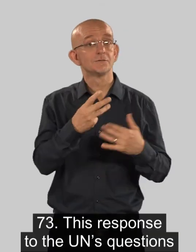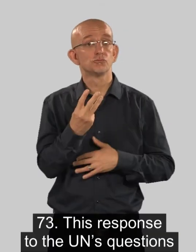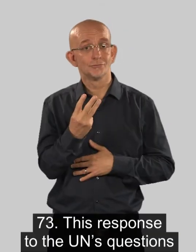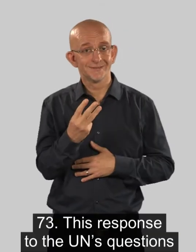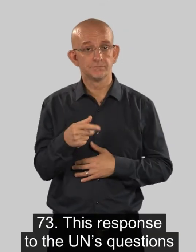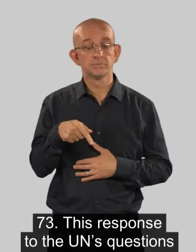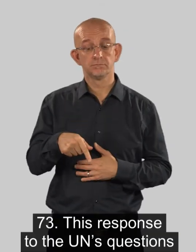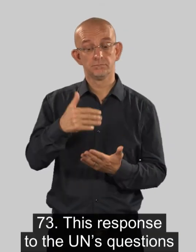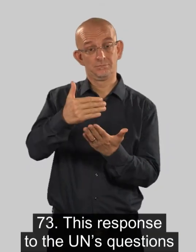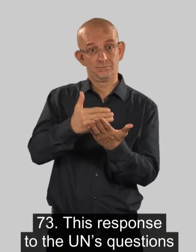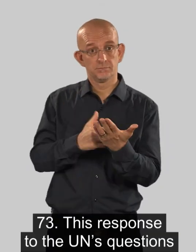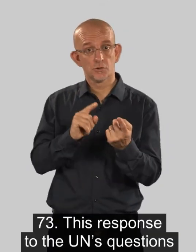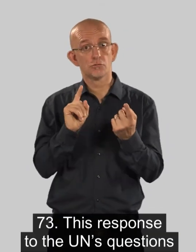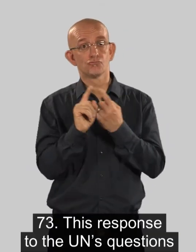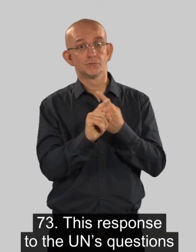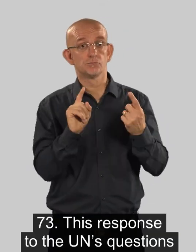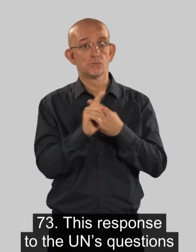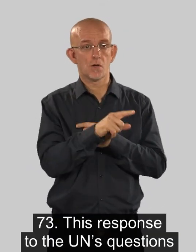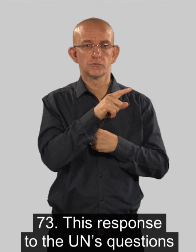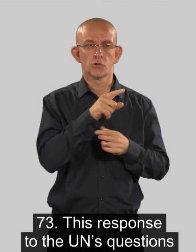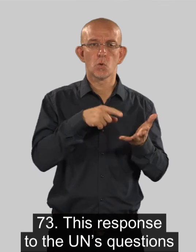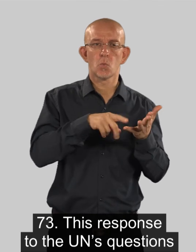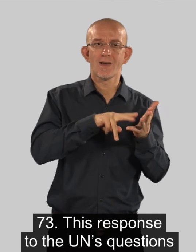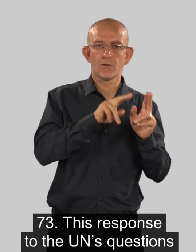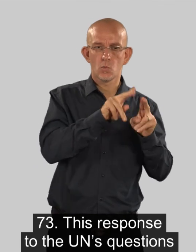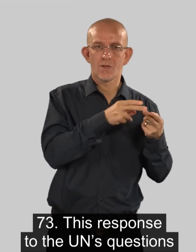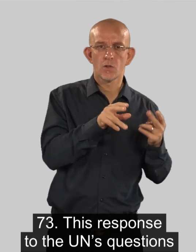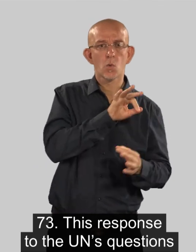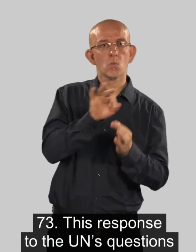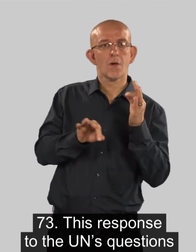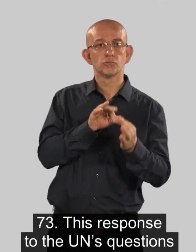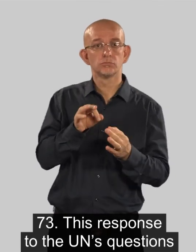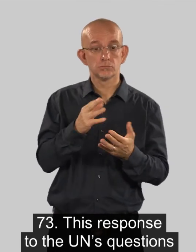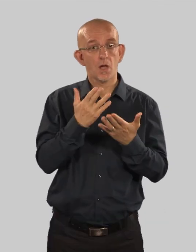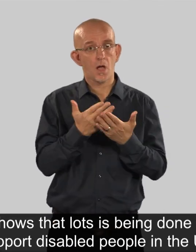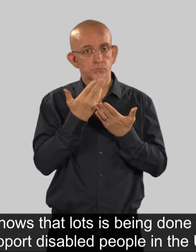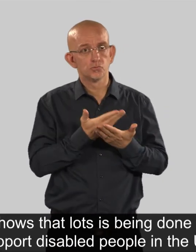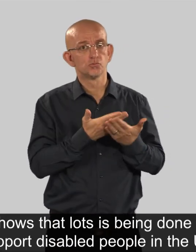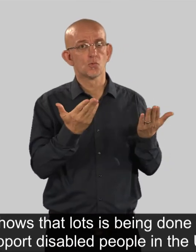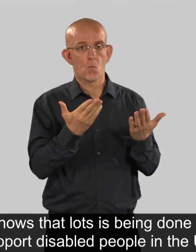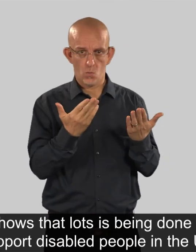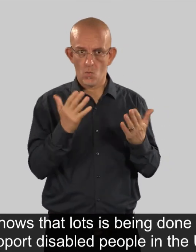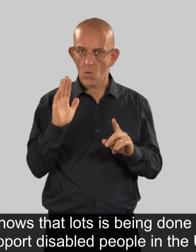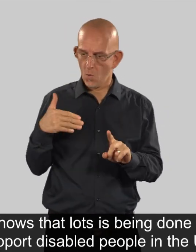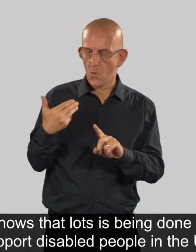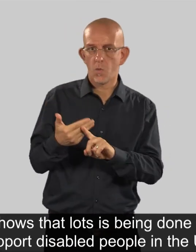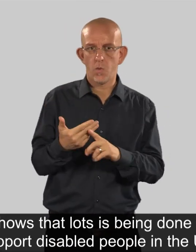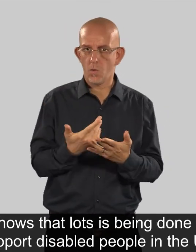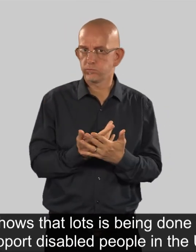73. This response to the UN's questions shows that lots is being done to support disabled